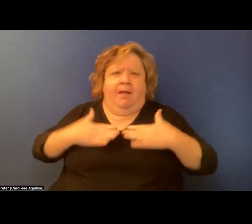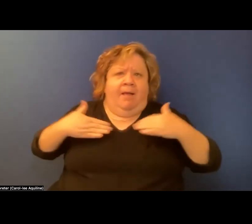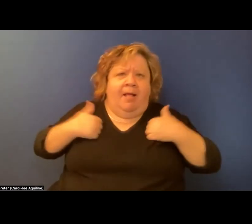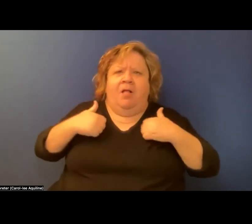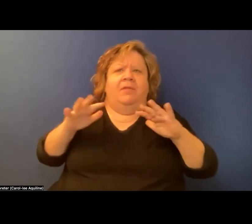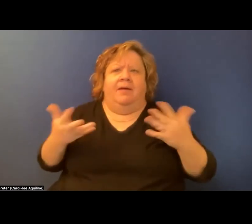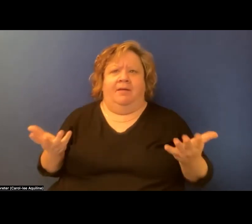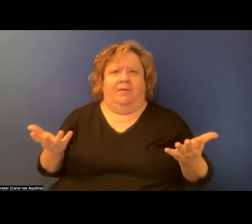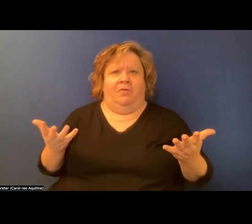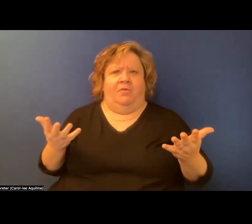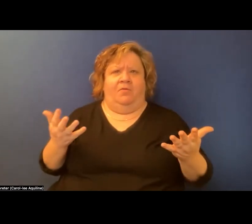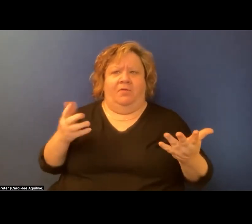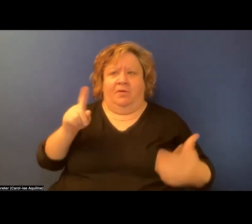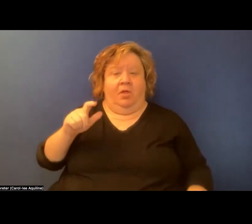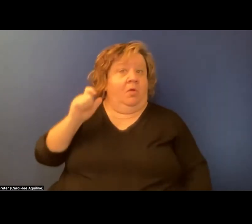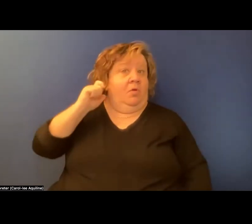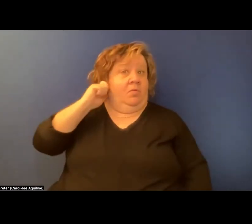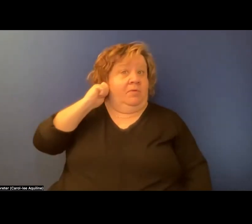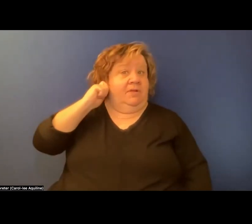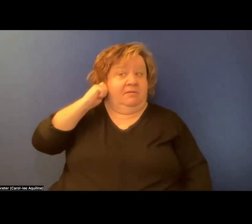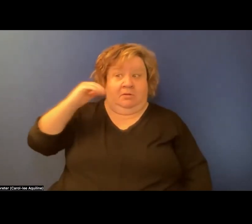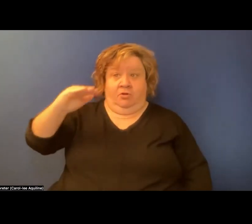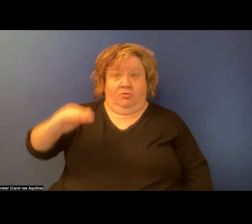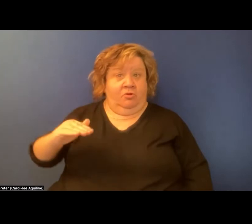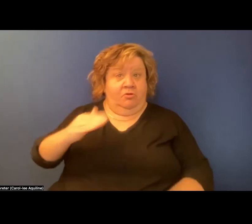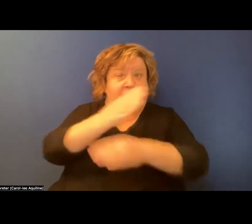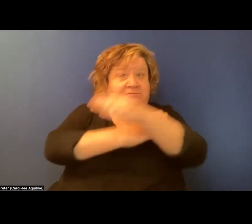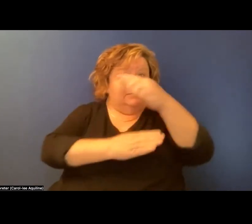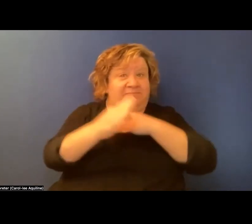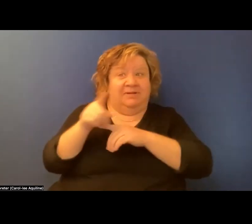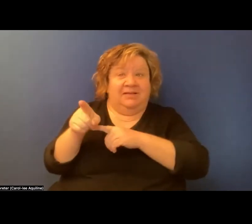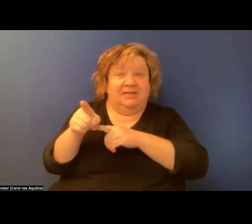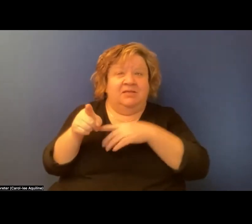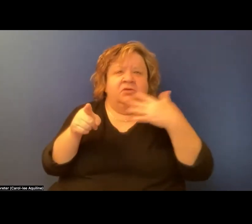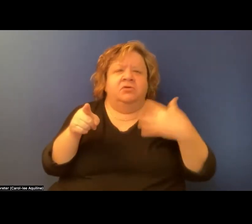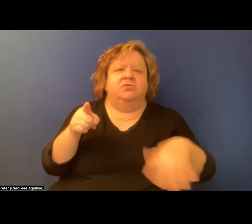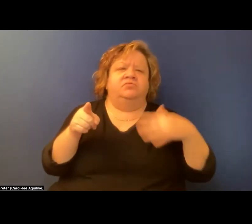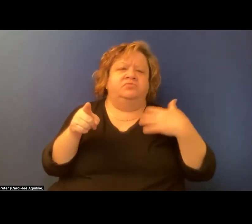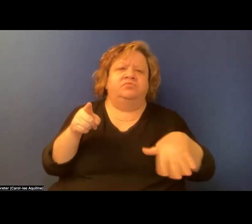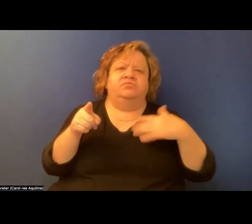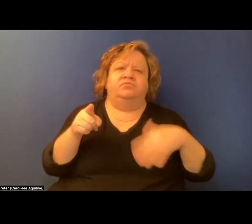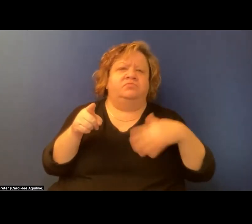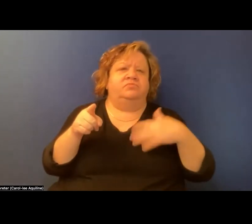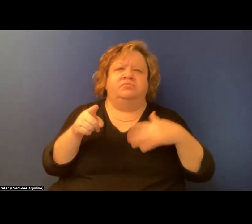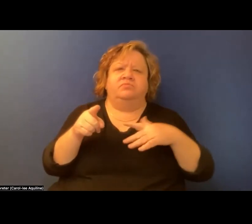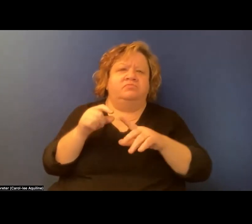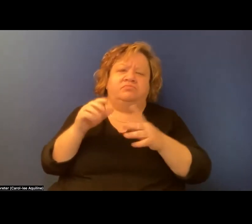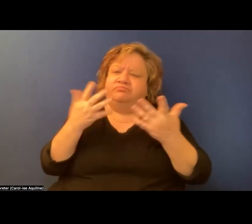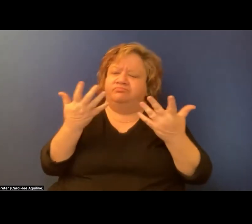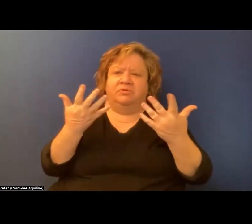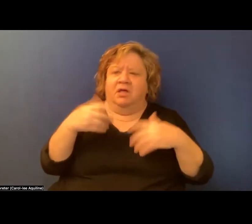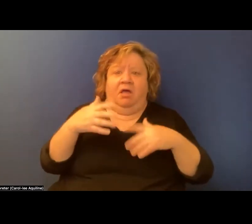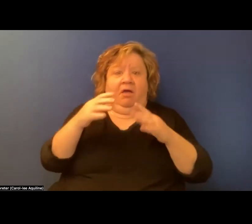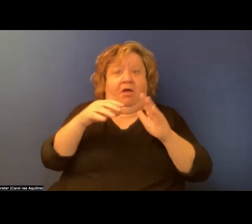of our foreign policy and development priorities. Gender equality and disability inclusions are cross-cutting objectives